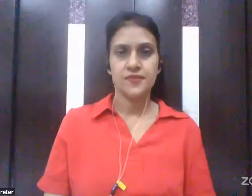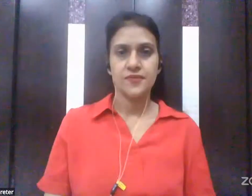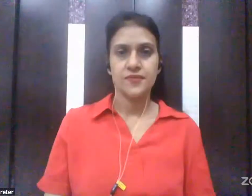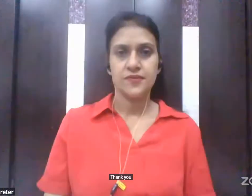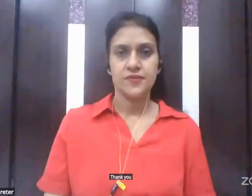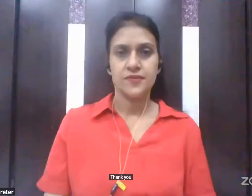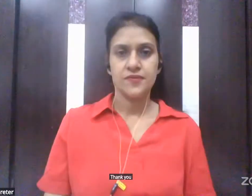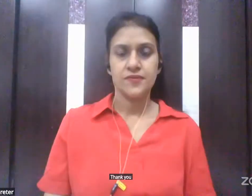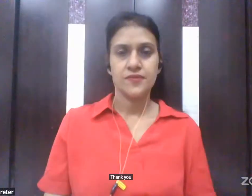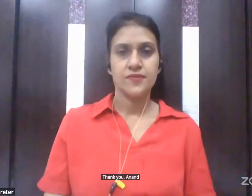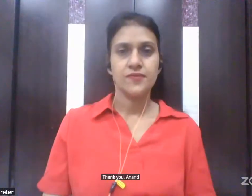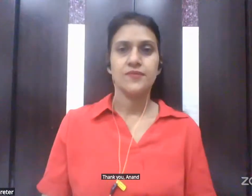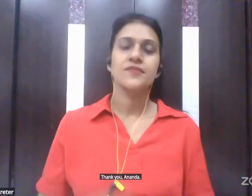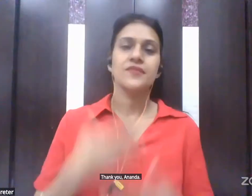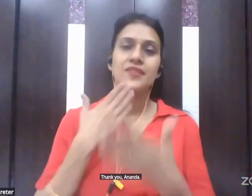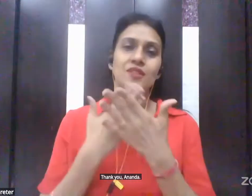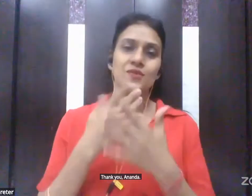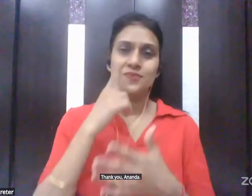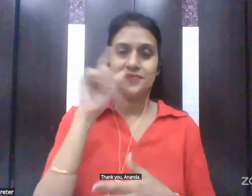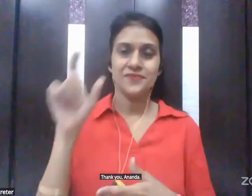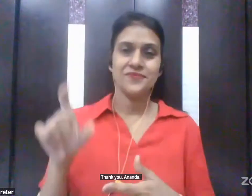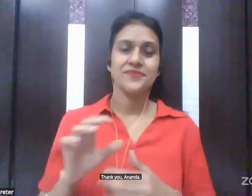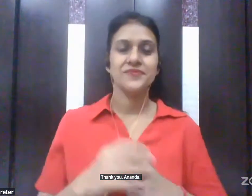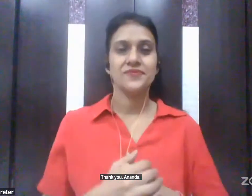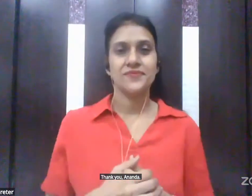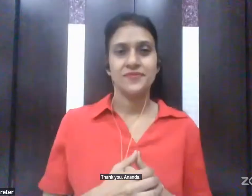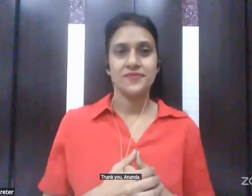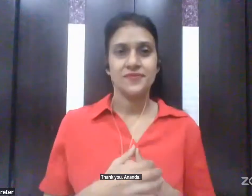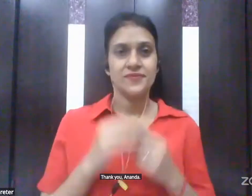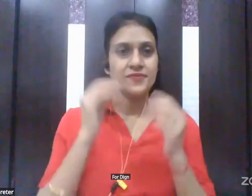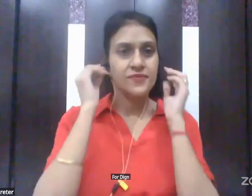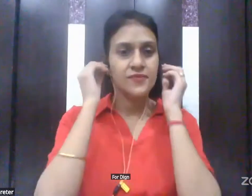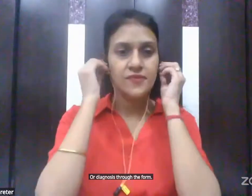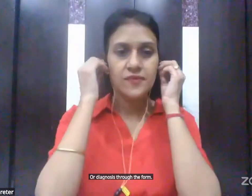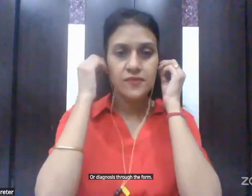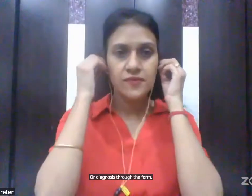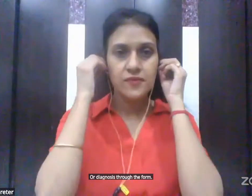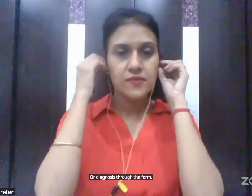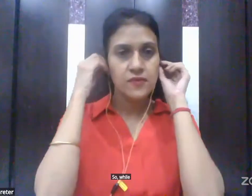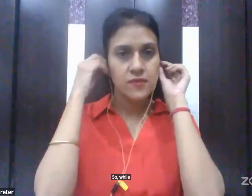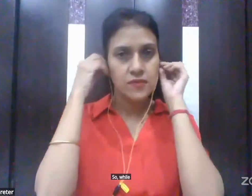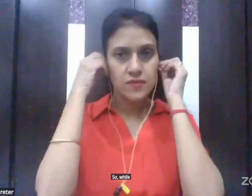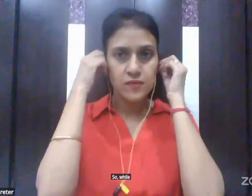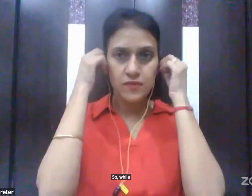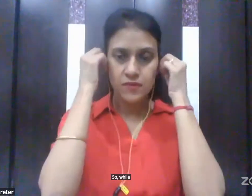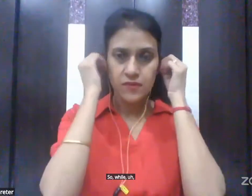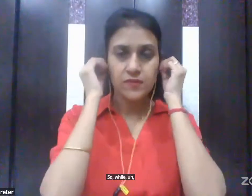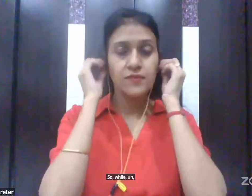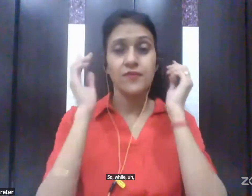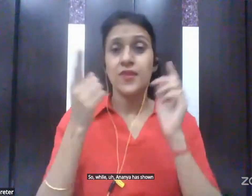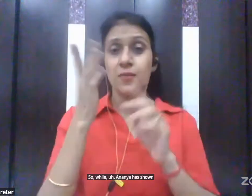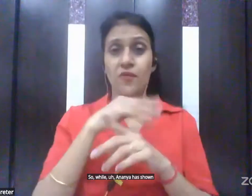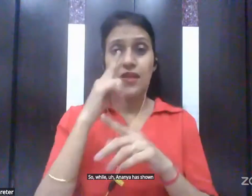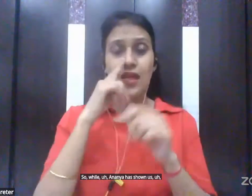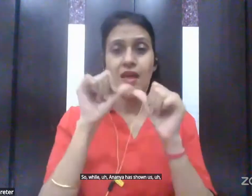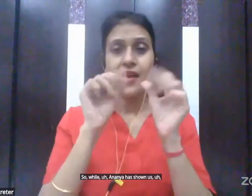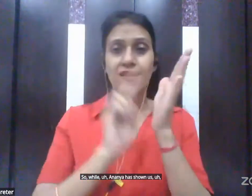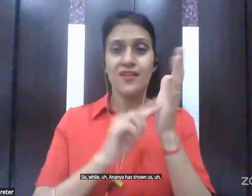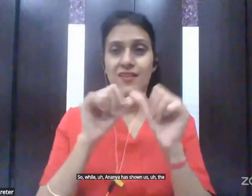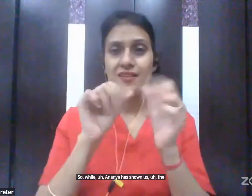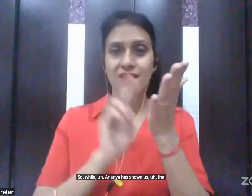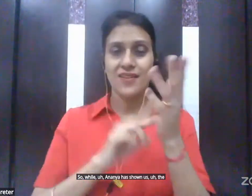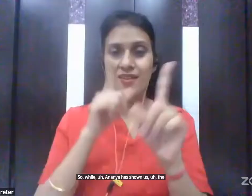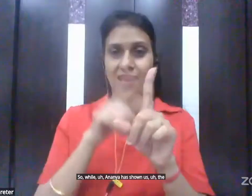Thank you, Ananya, for taking us through the form. So while Ananya has shown us the form